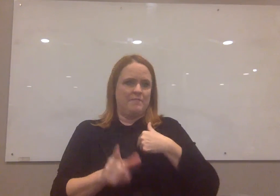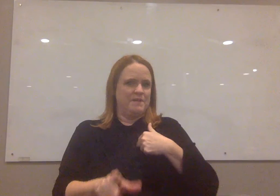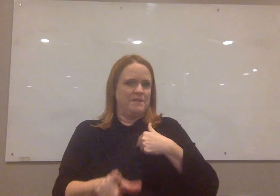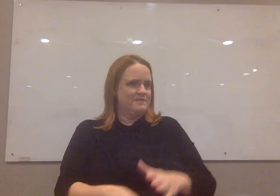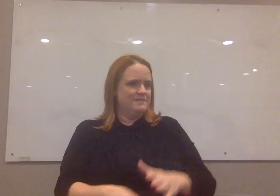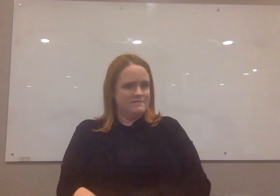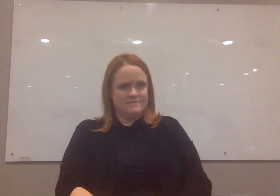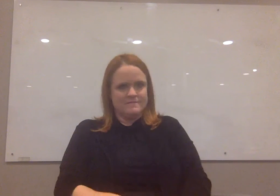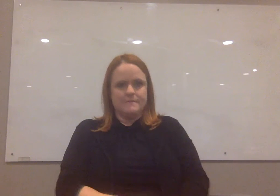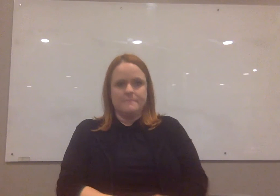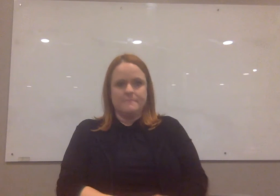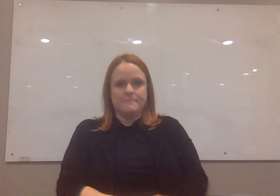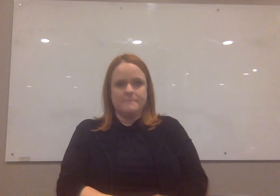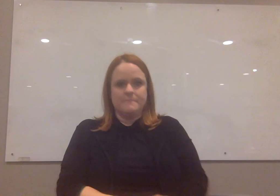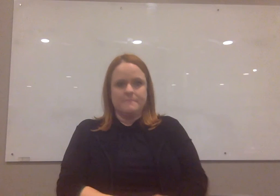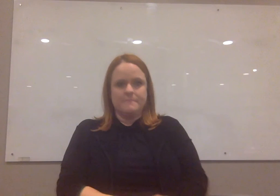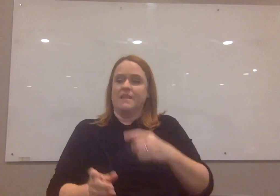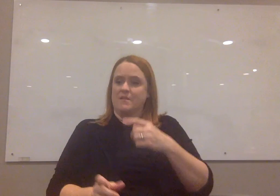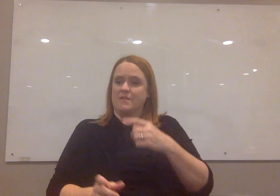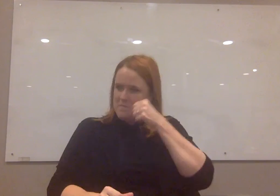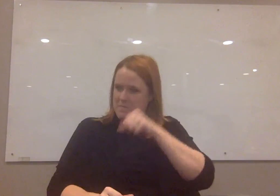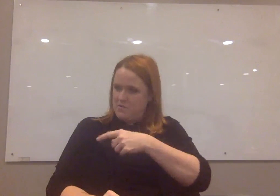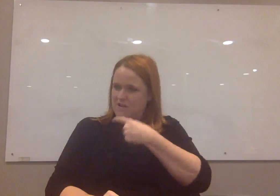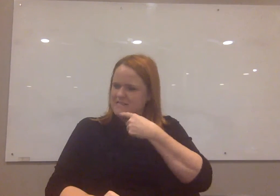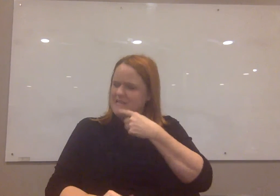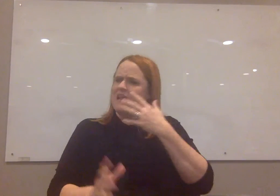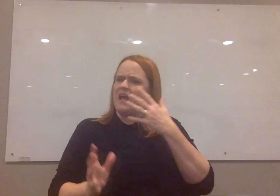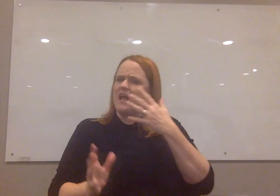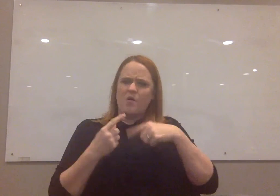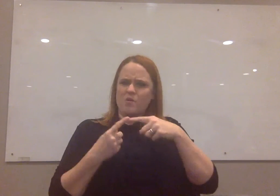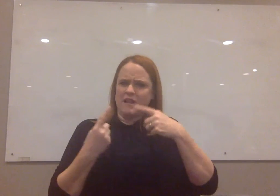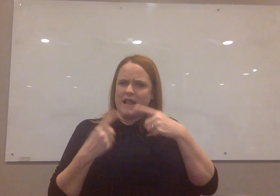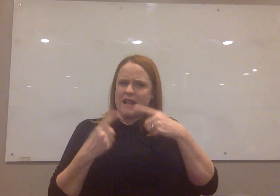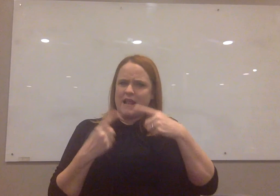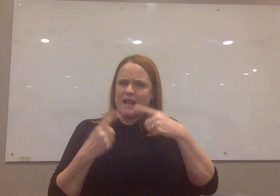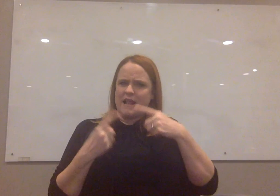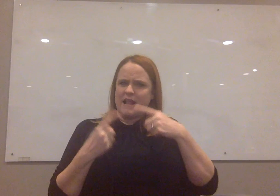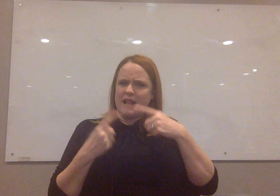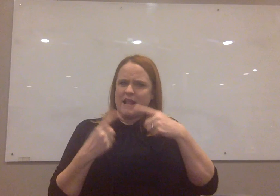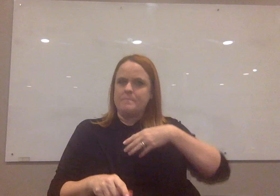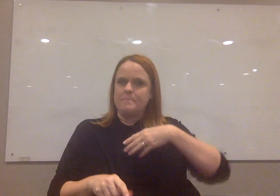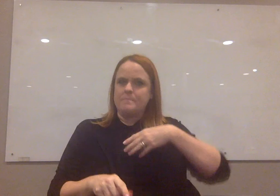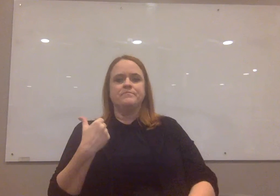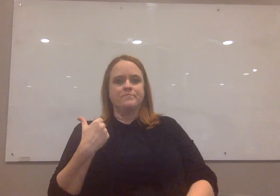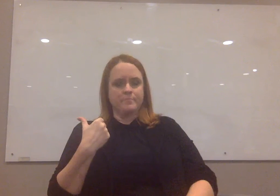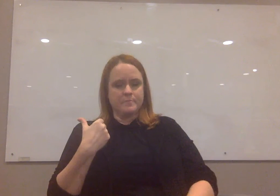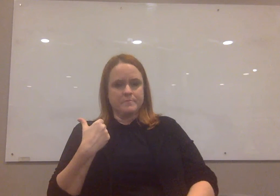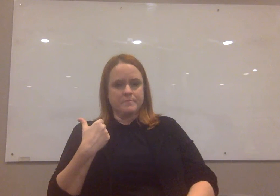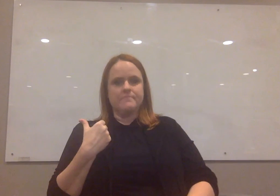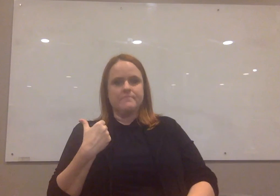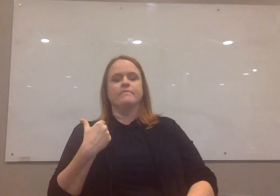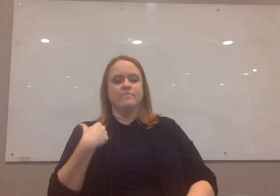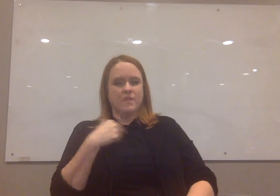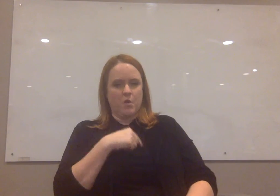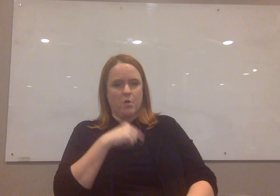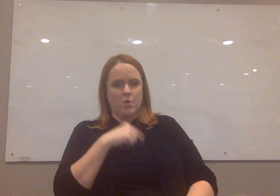remember, I did say, "Hey, when did this happen? I didn't see this." The other thing we could talk about is, like, we're a little weird compared to